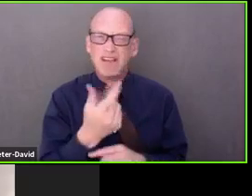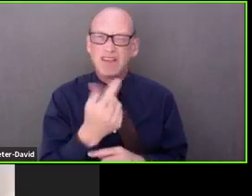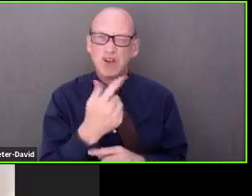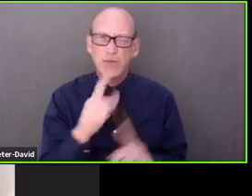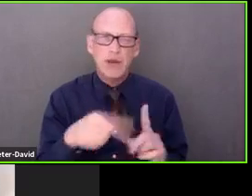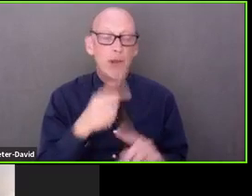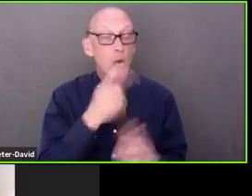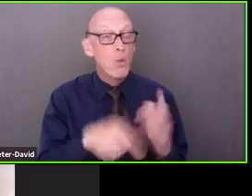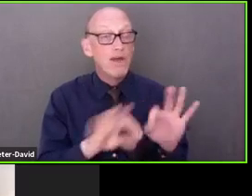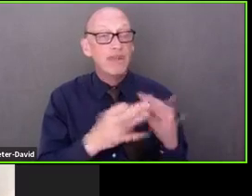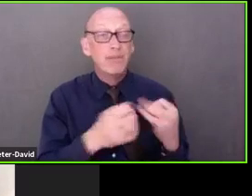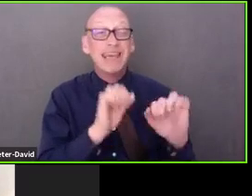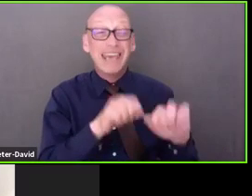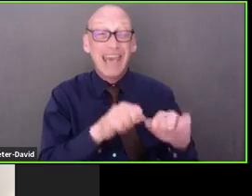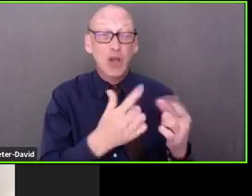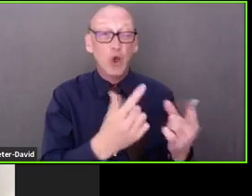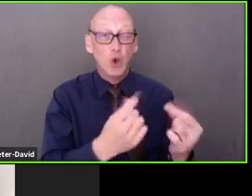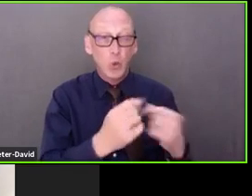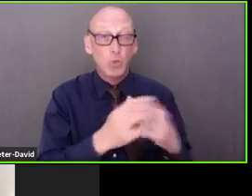can do.